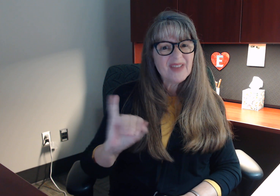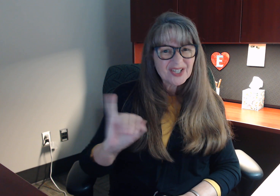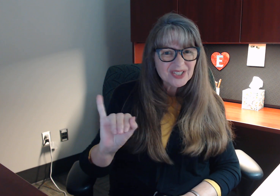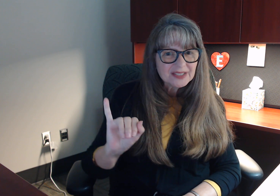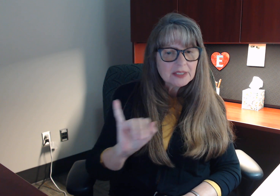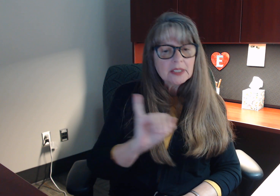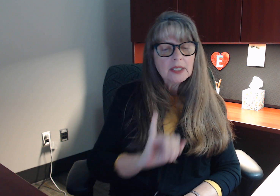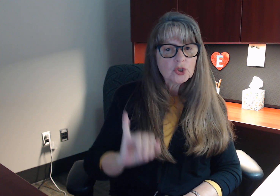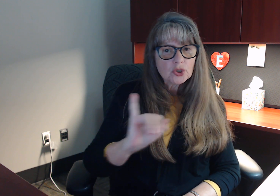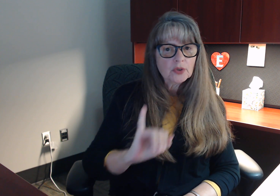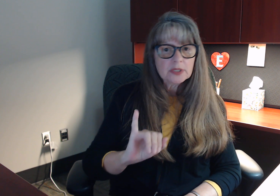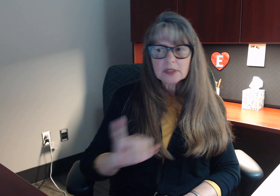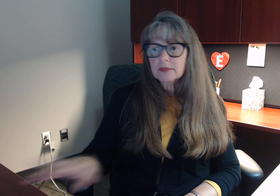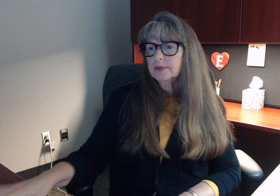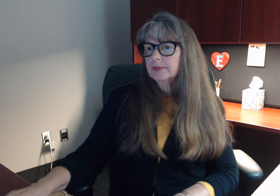Infection insurance.